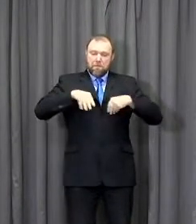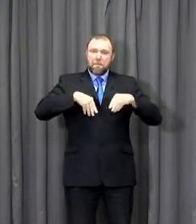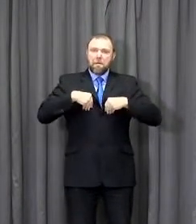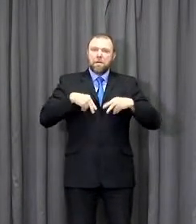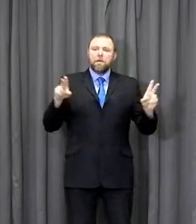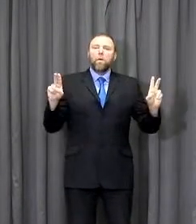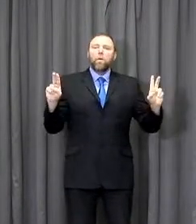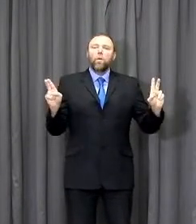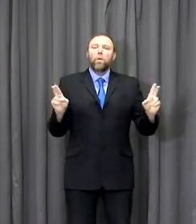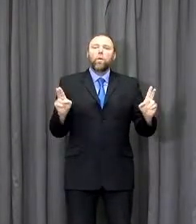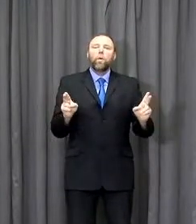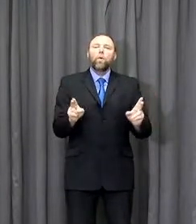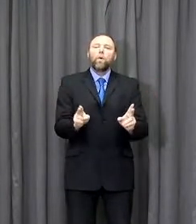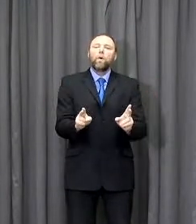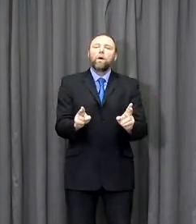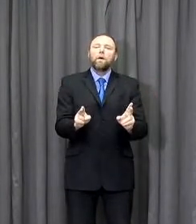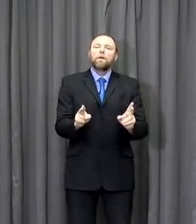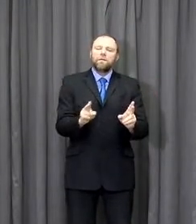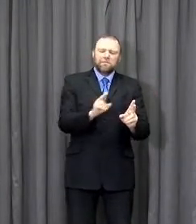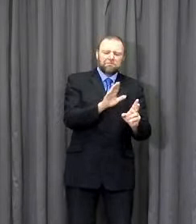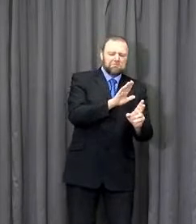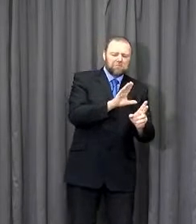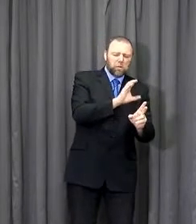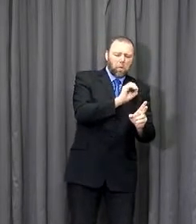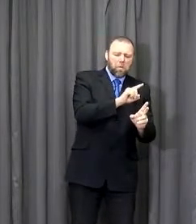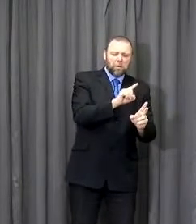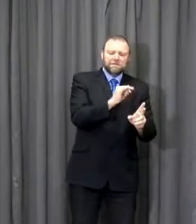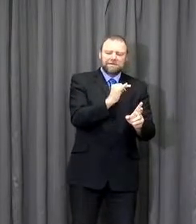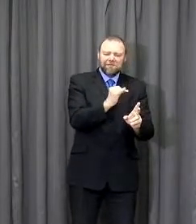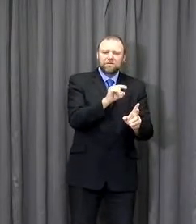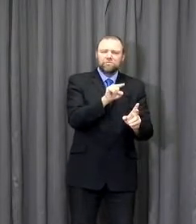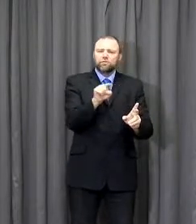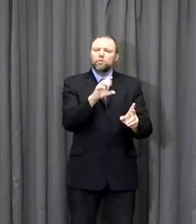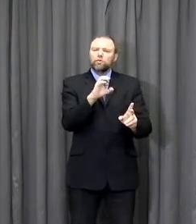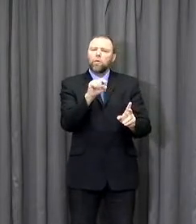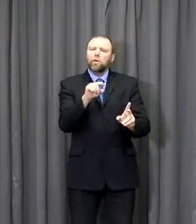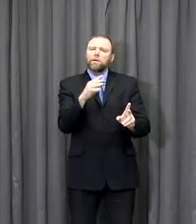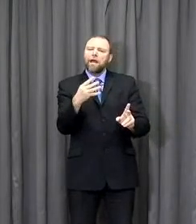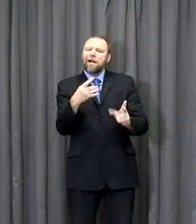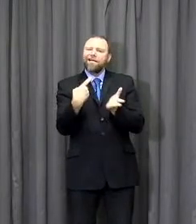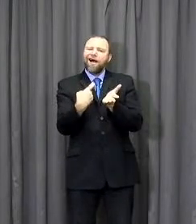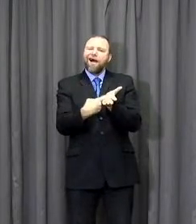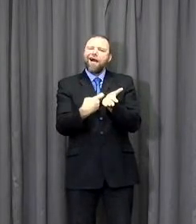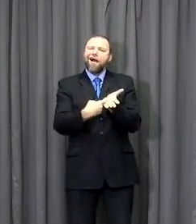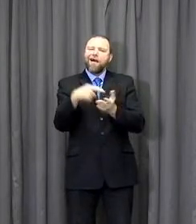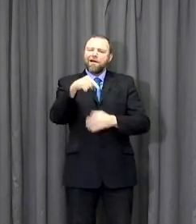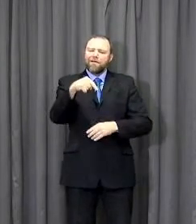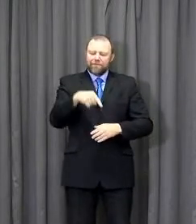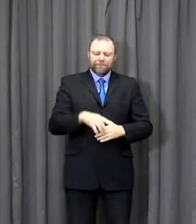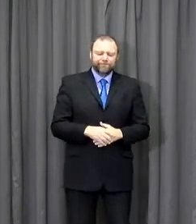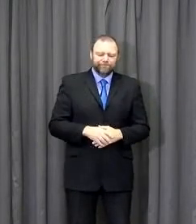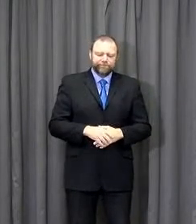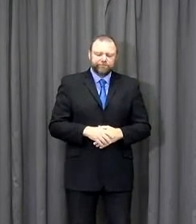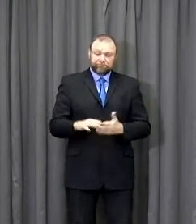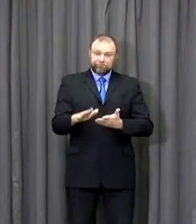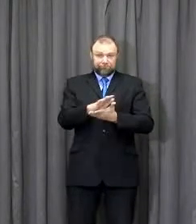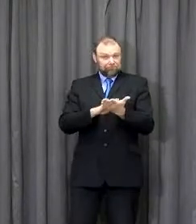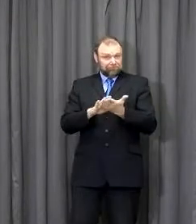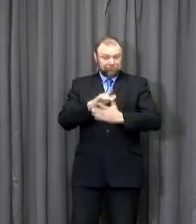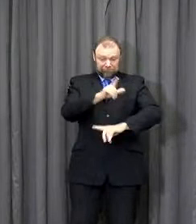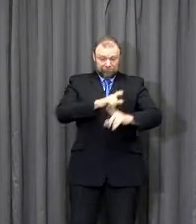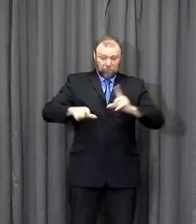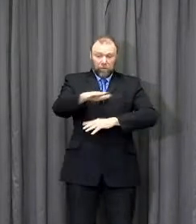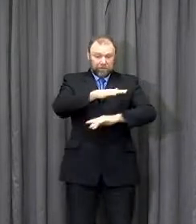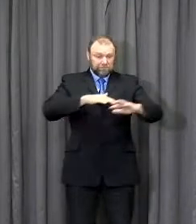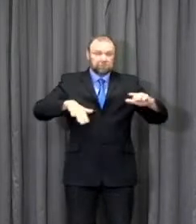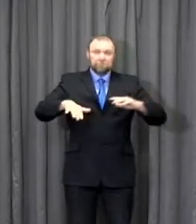0.7 and 0.9. So all of that tells us that the infection is slowing and that the size of our current outbreak is shrinking,